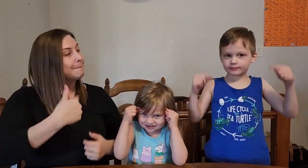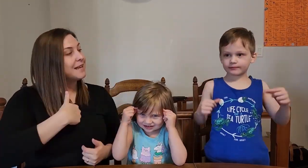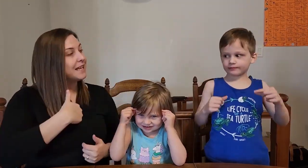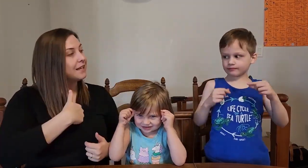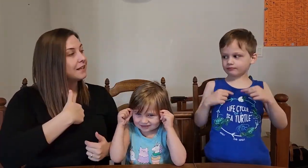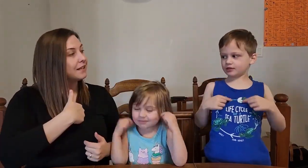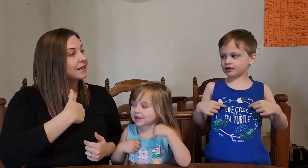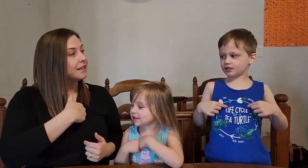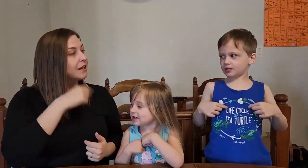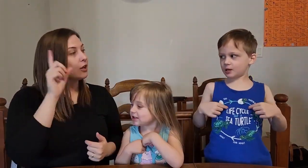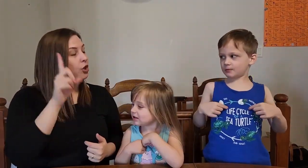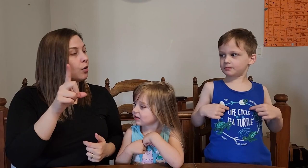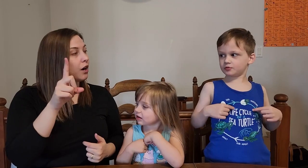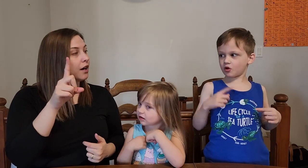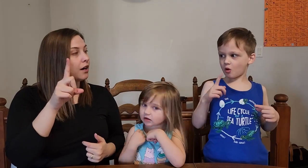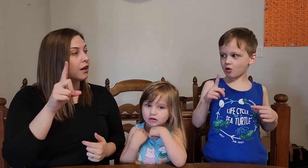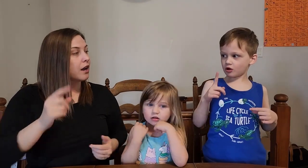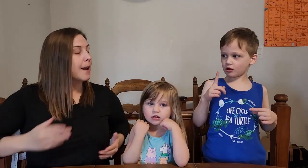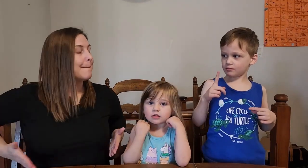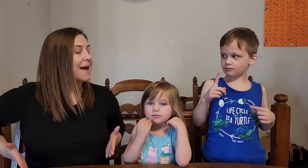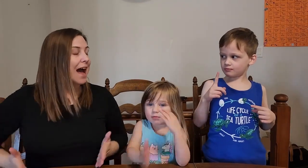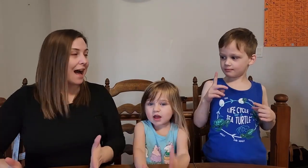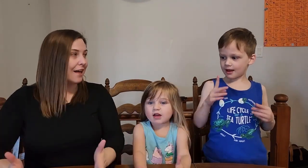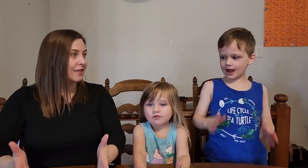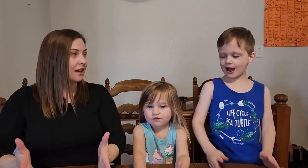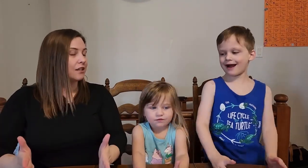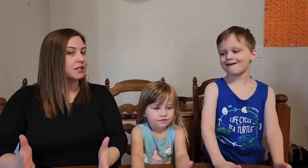me. Me. Your path.